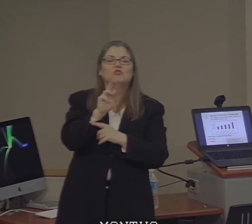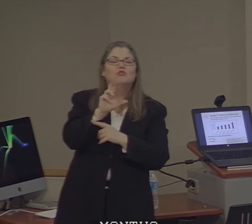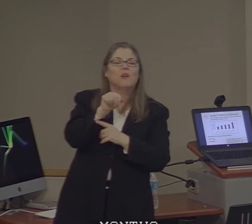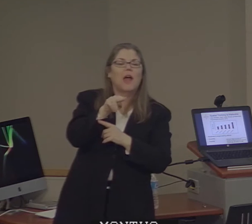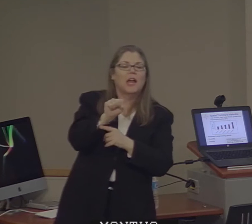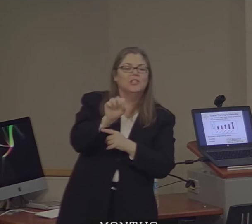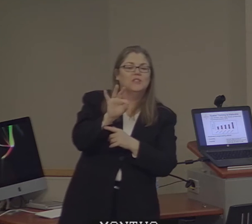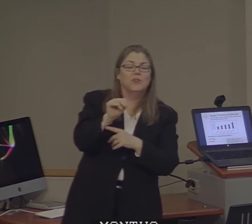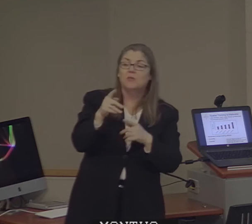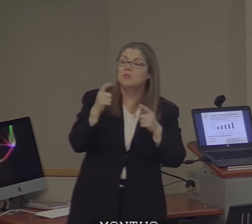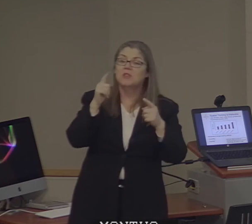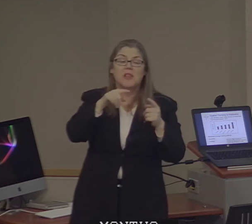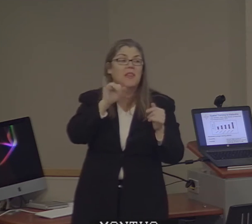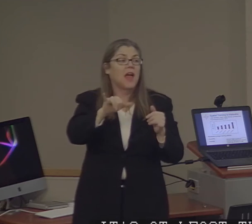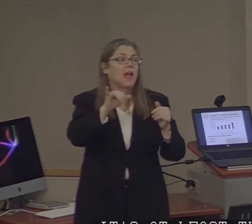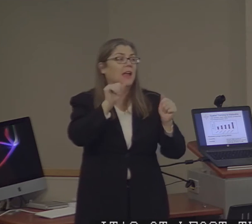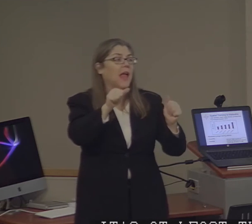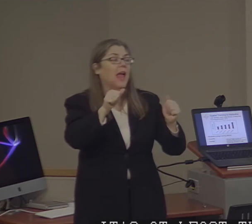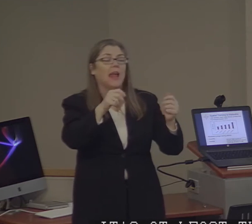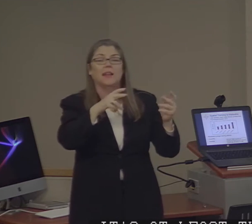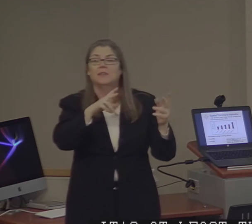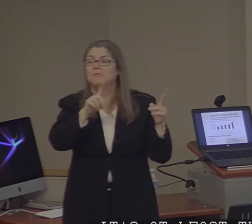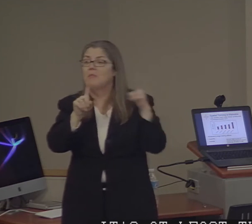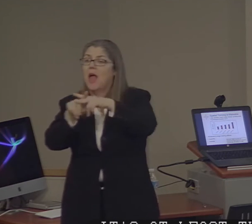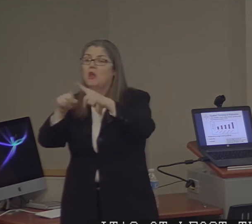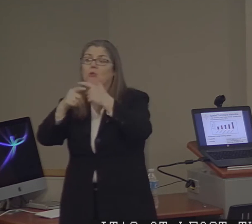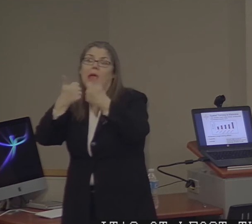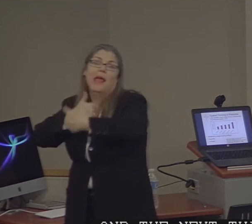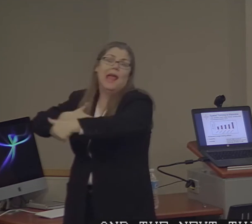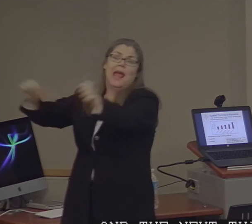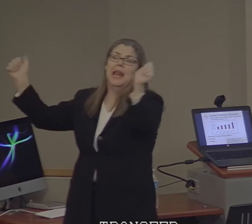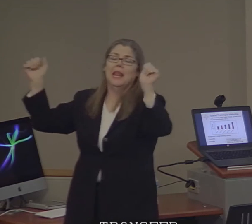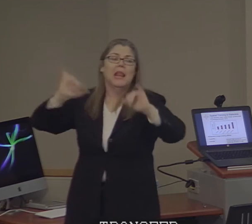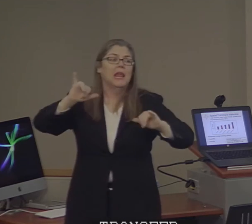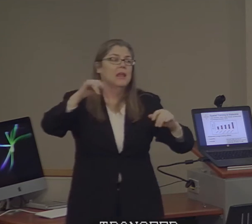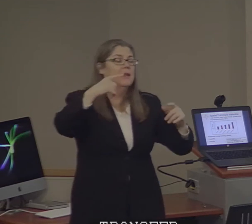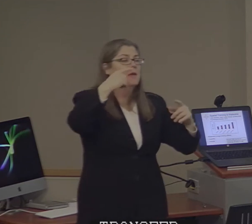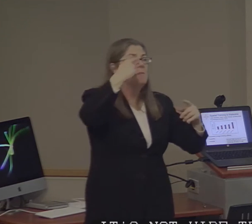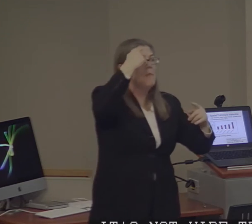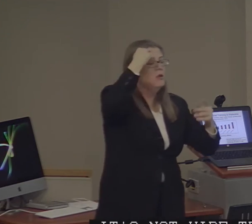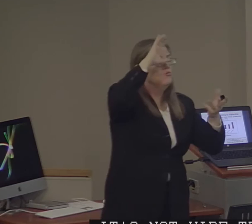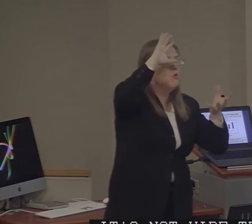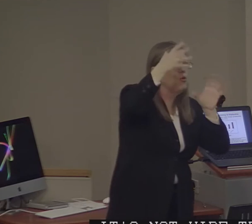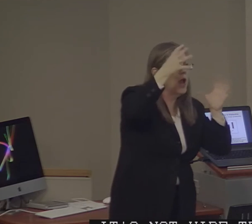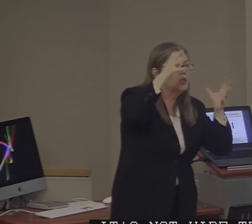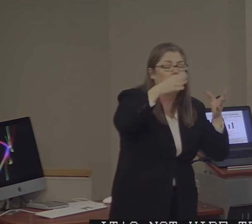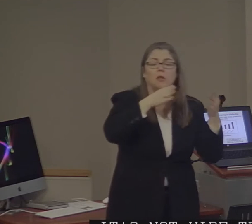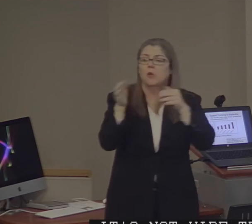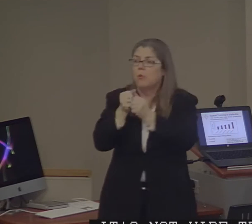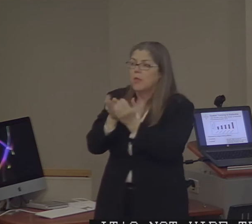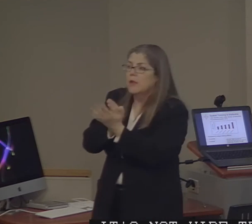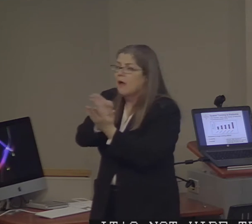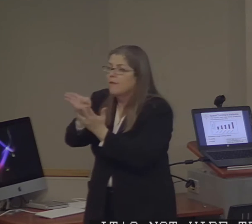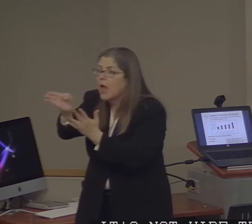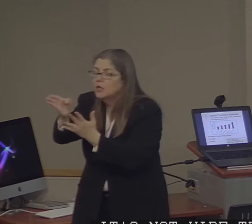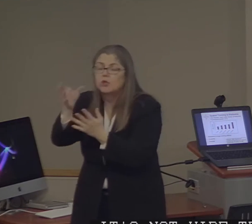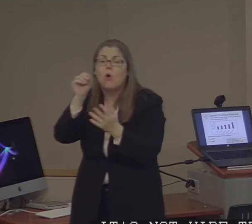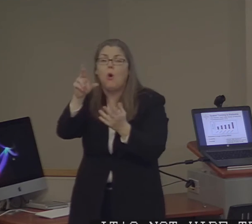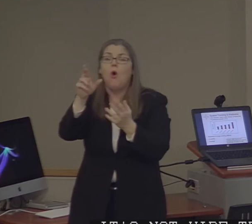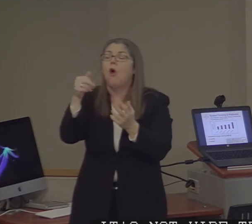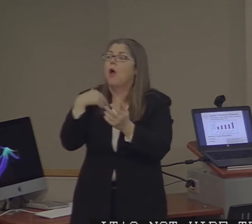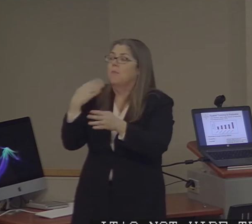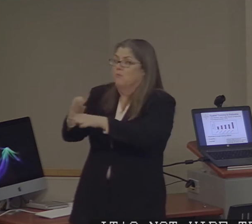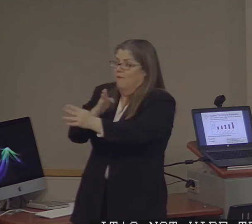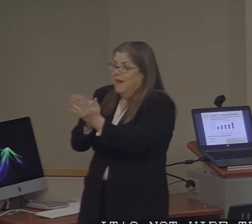It's not from mental rotation to navigation. It's not from navigation to learning geoscience. It's more